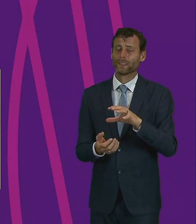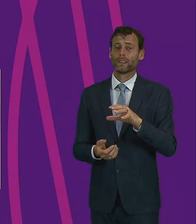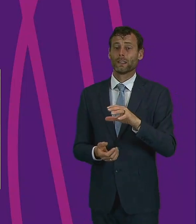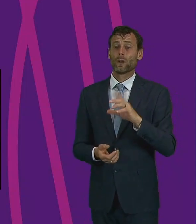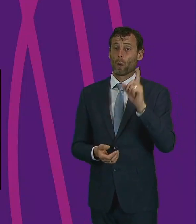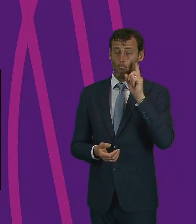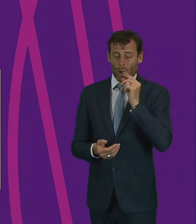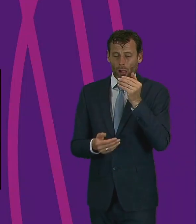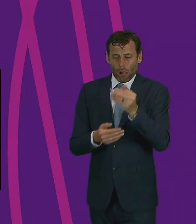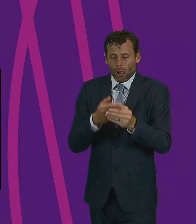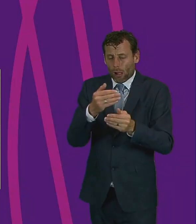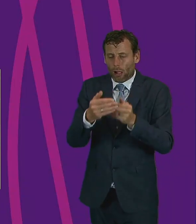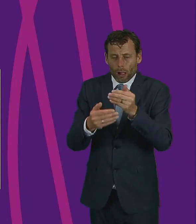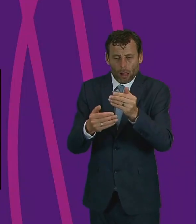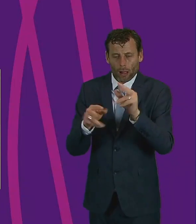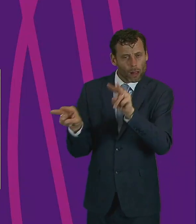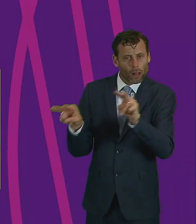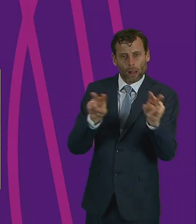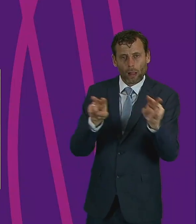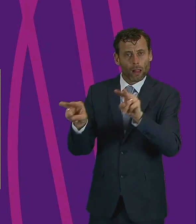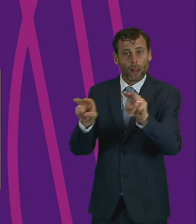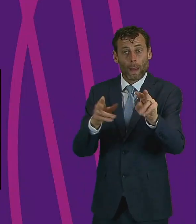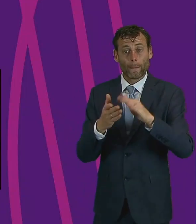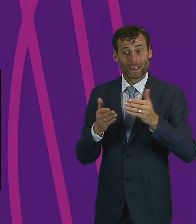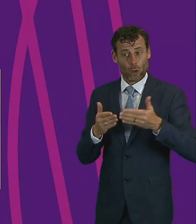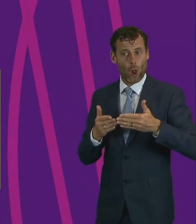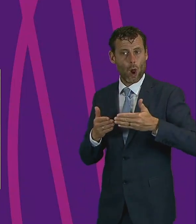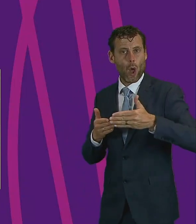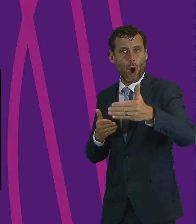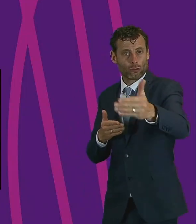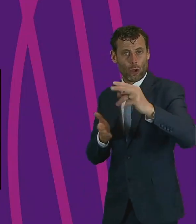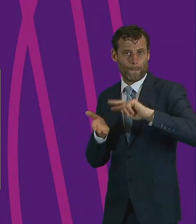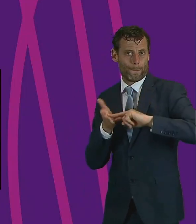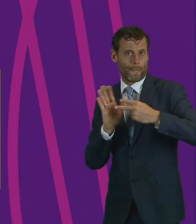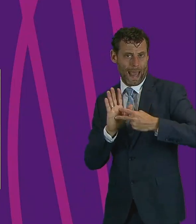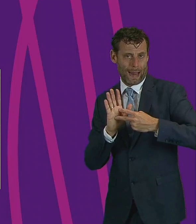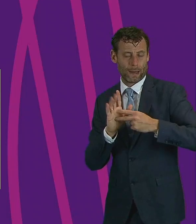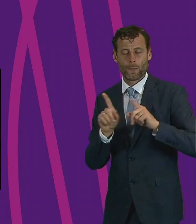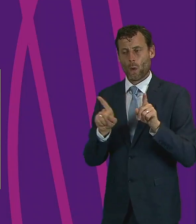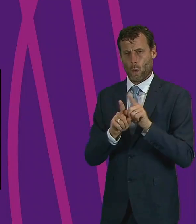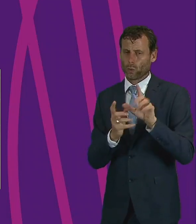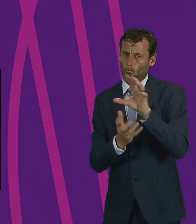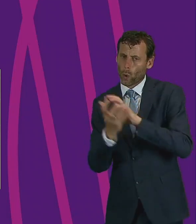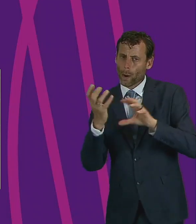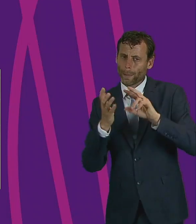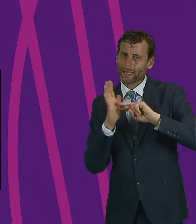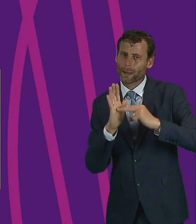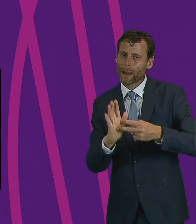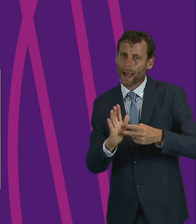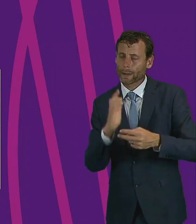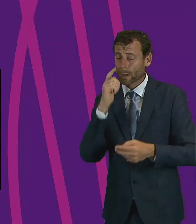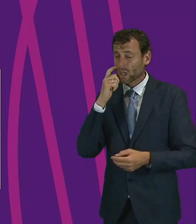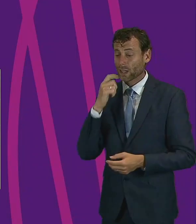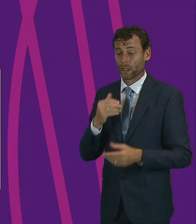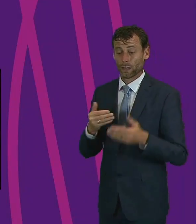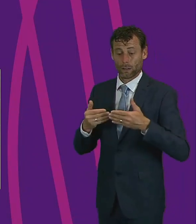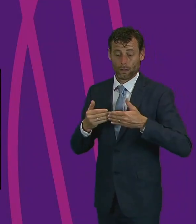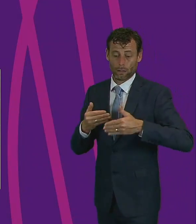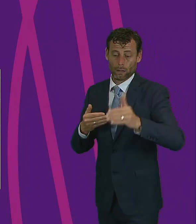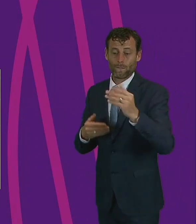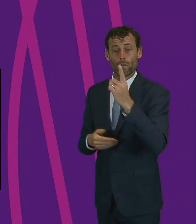over time, and therefore making this a long-term as well as a complex exercise. Over the next 100